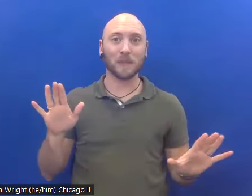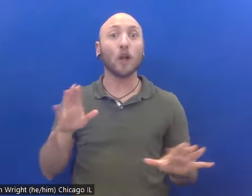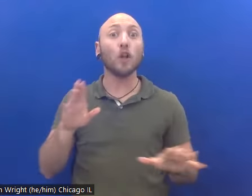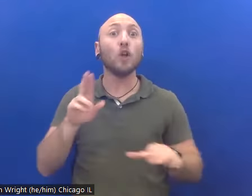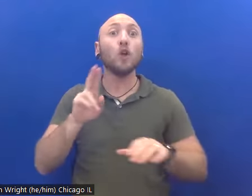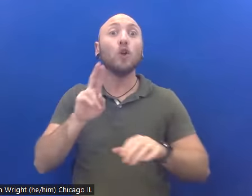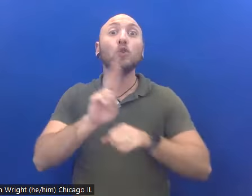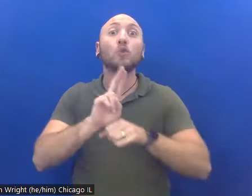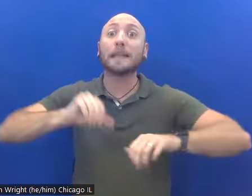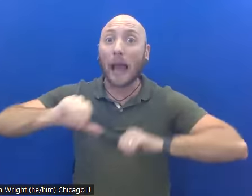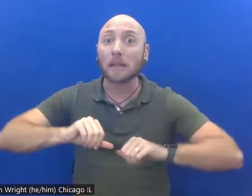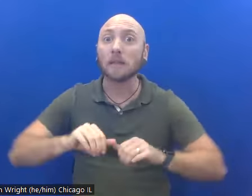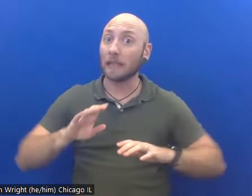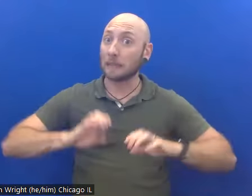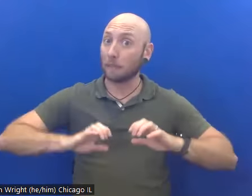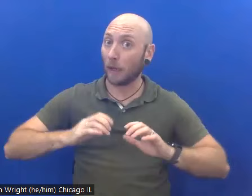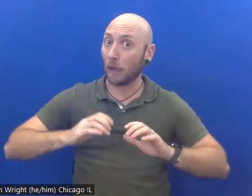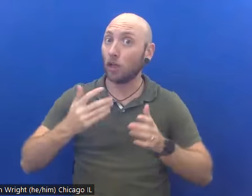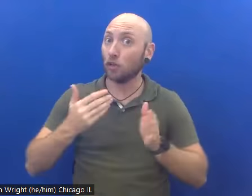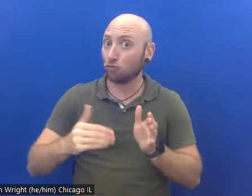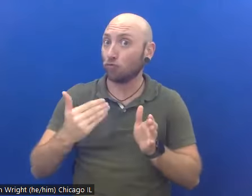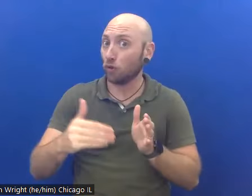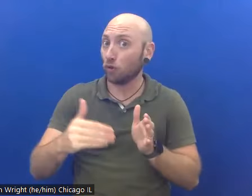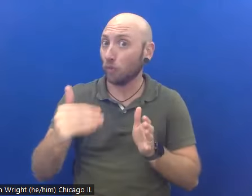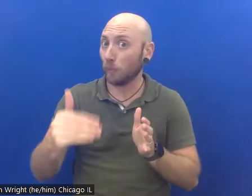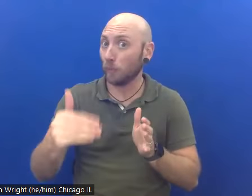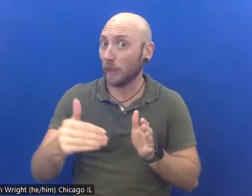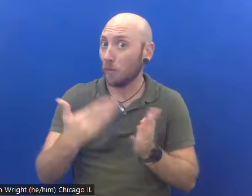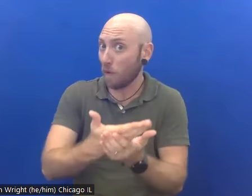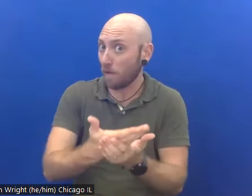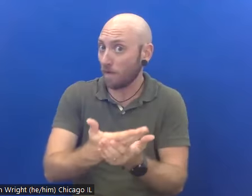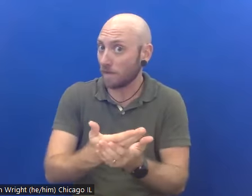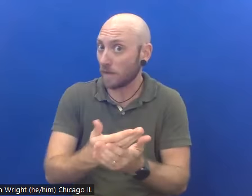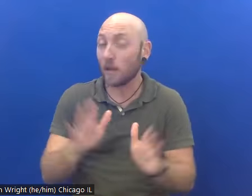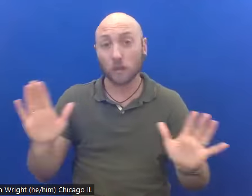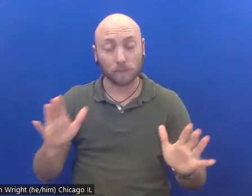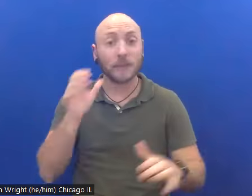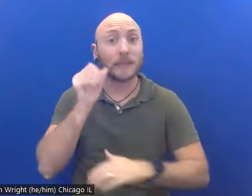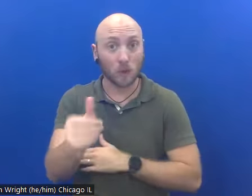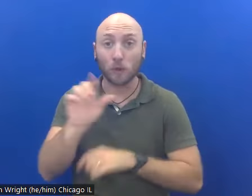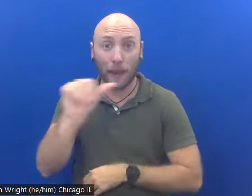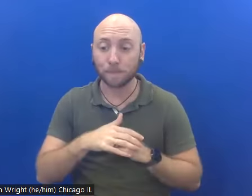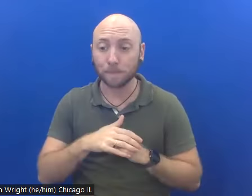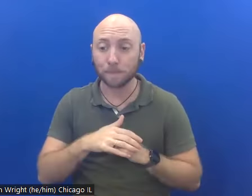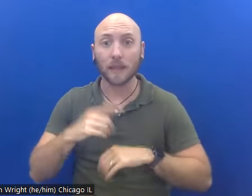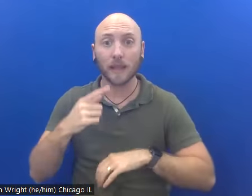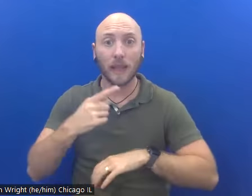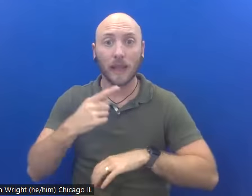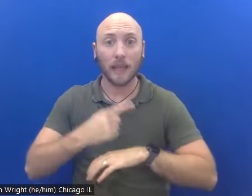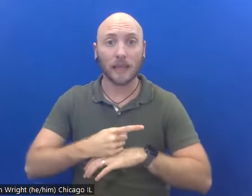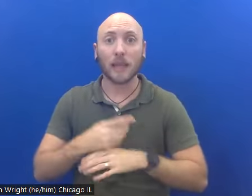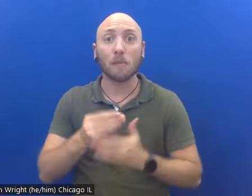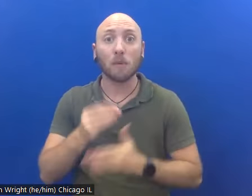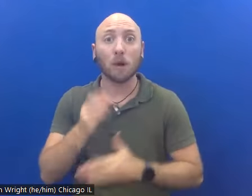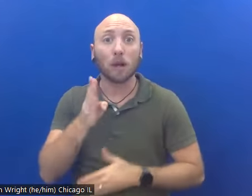And that's what I was going to do. So I went to AA the next day I went to AA. That day I got a big book, got a sponsor. Next morning I joined the 9